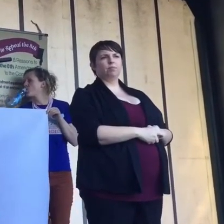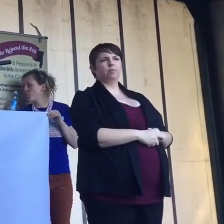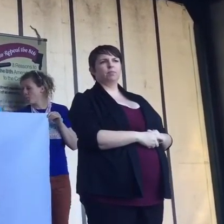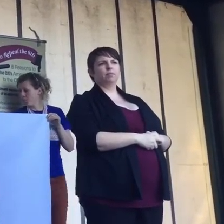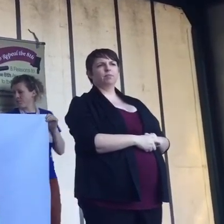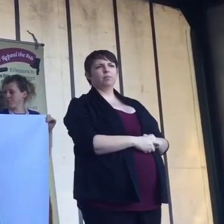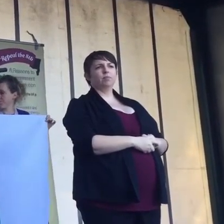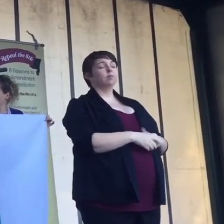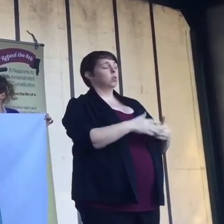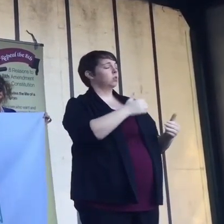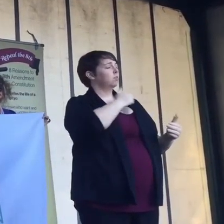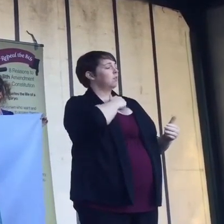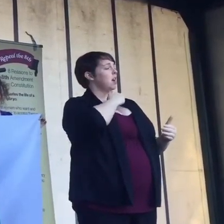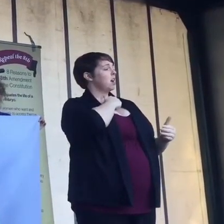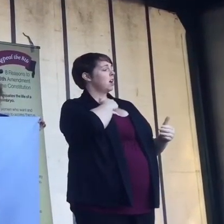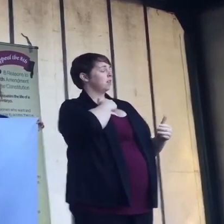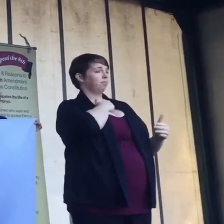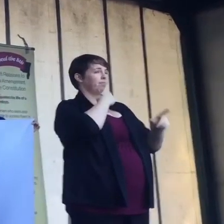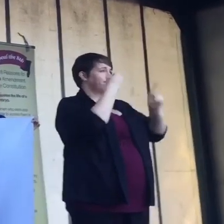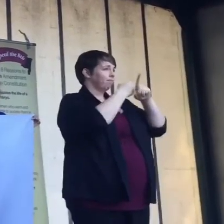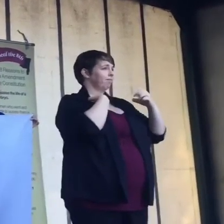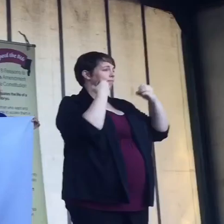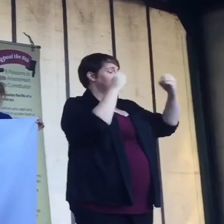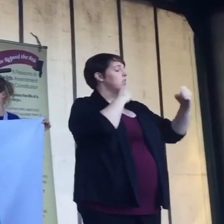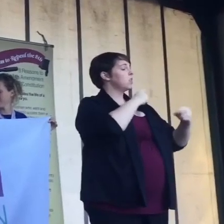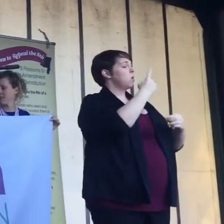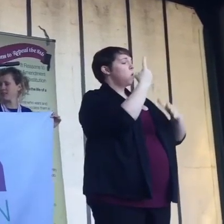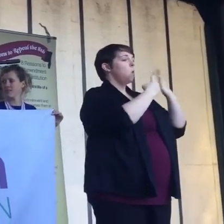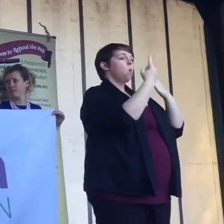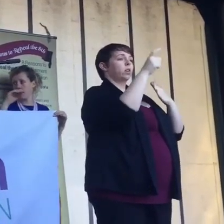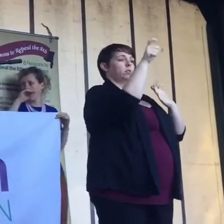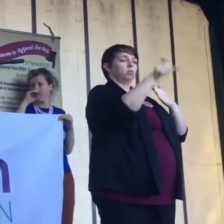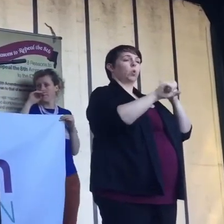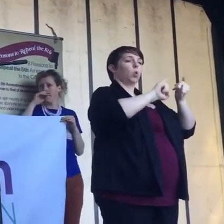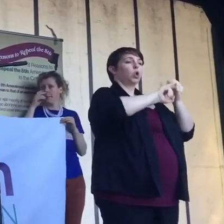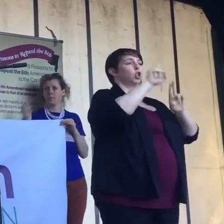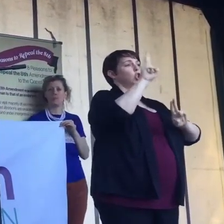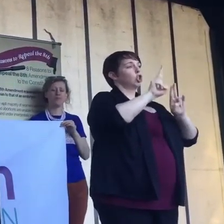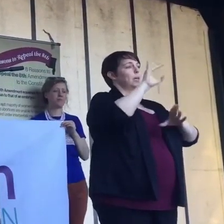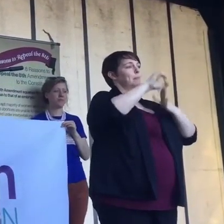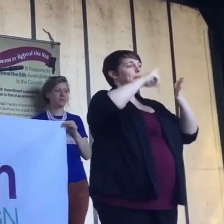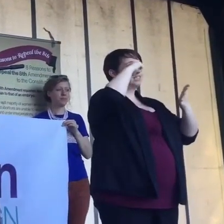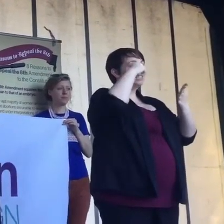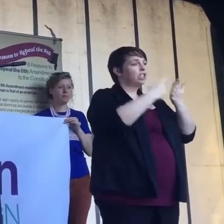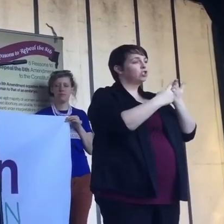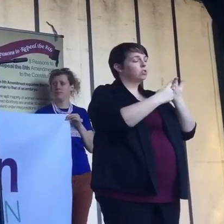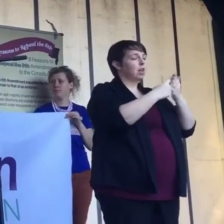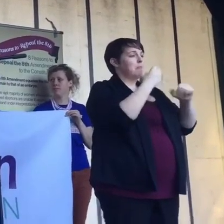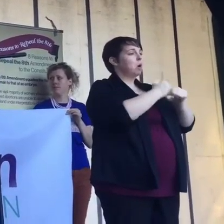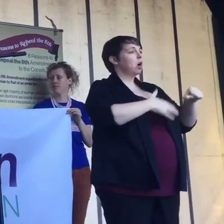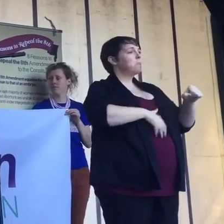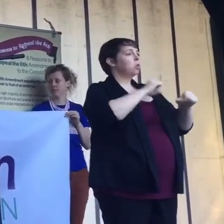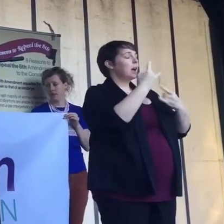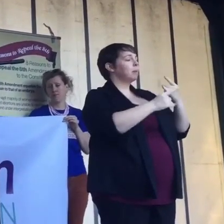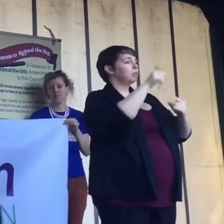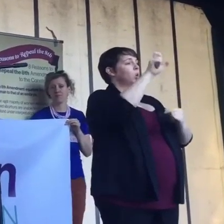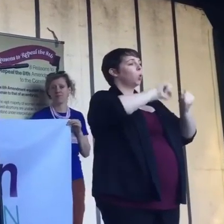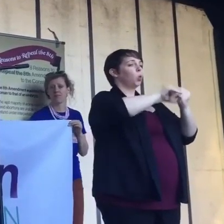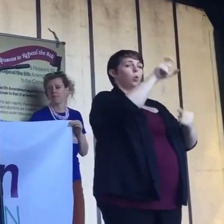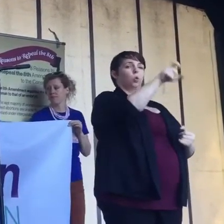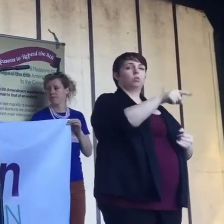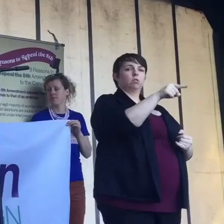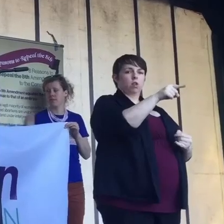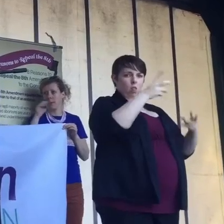We argue that the only person who should decide if and when an abortion should take place should be the